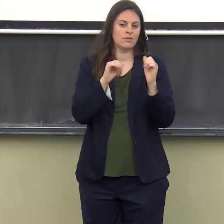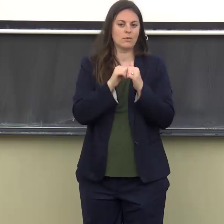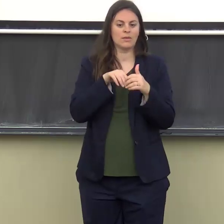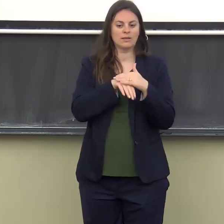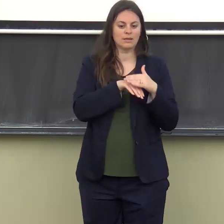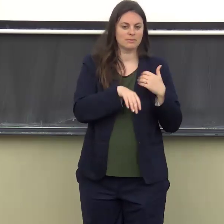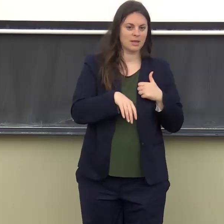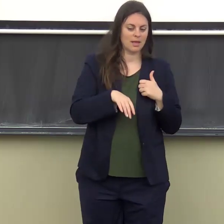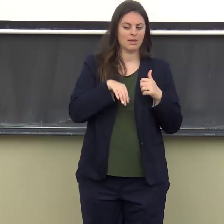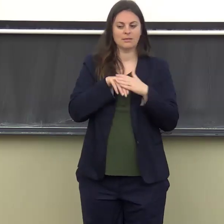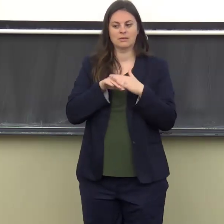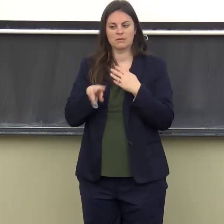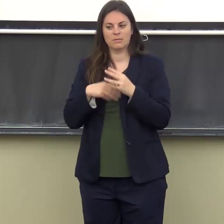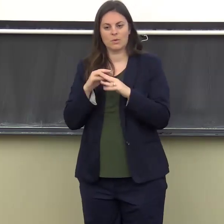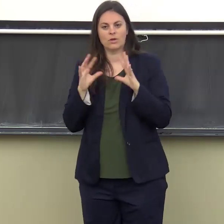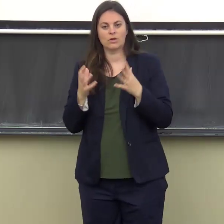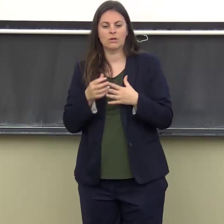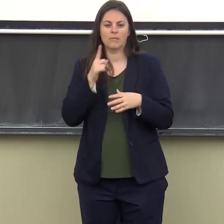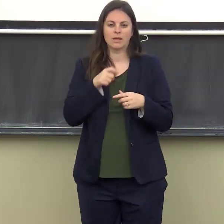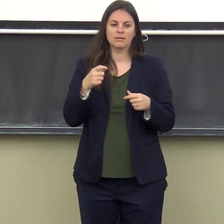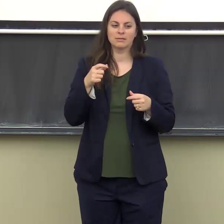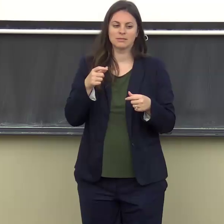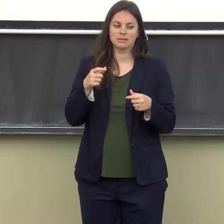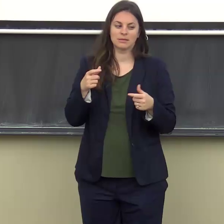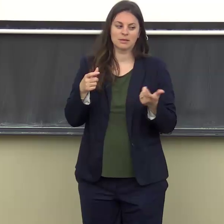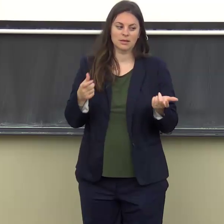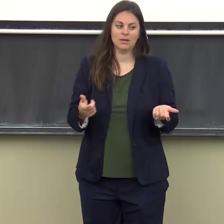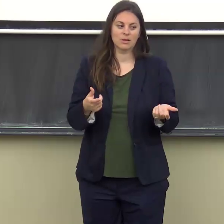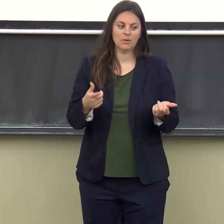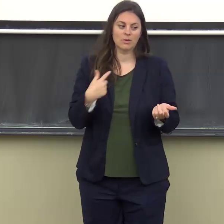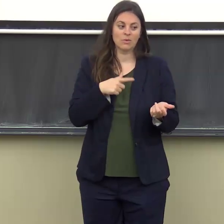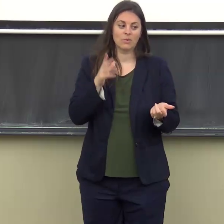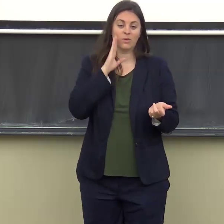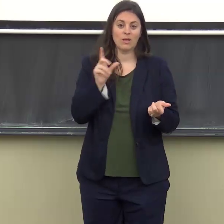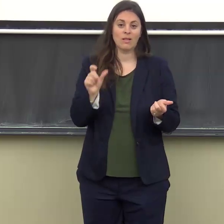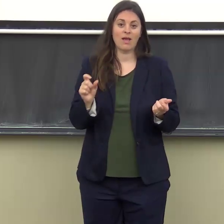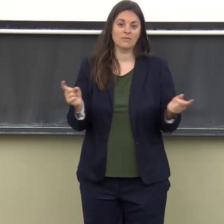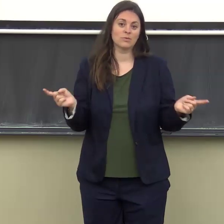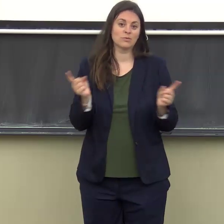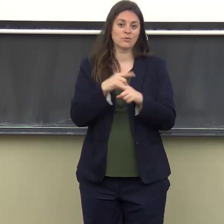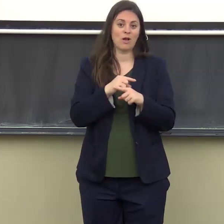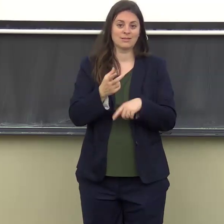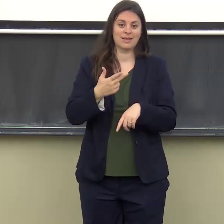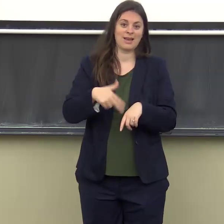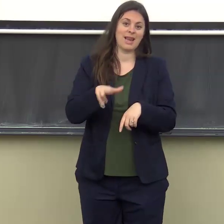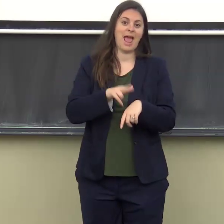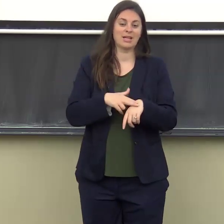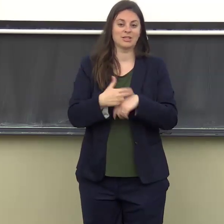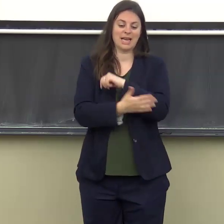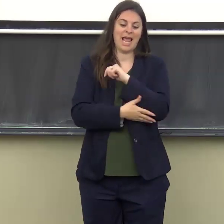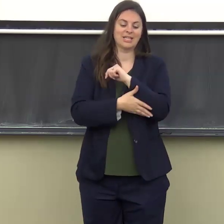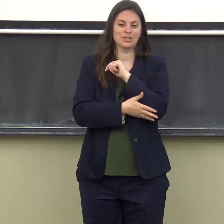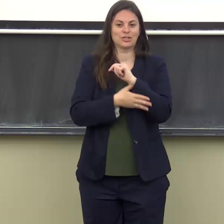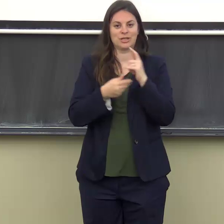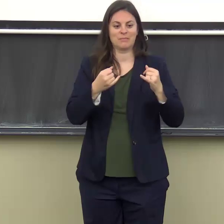Canada, Accessible World, because I think we do have to cross national boundaries too. This nationalism that is there at